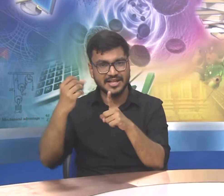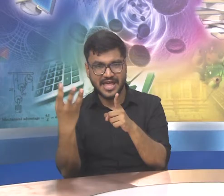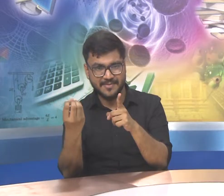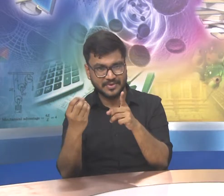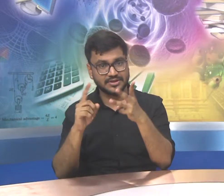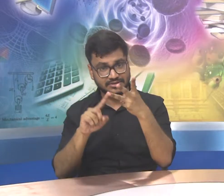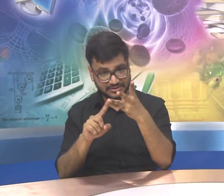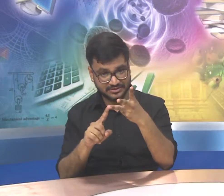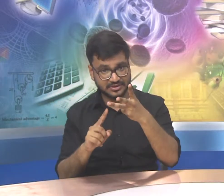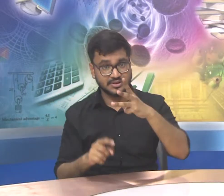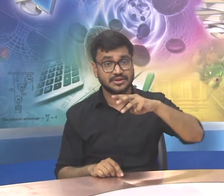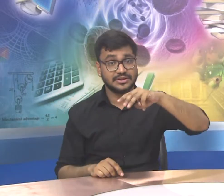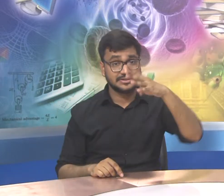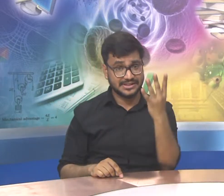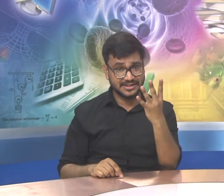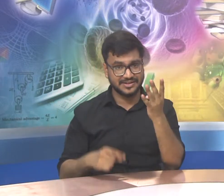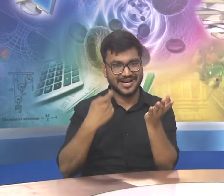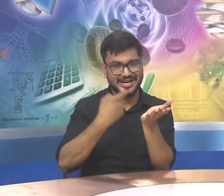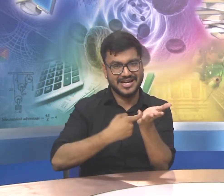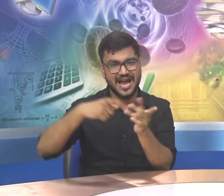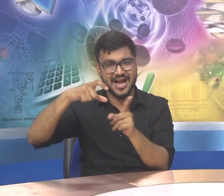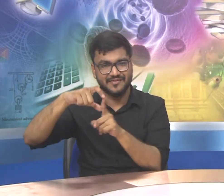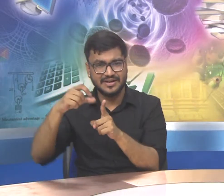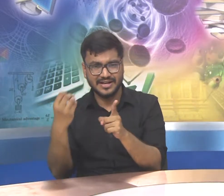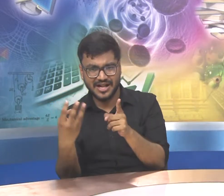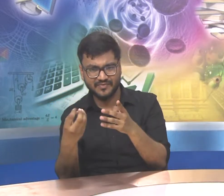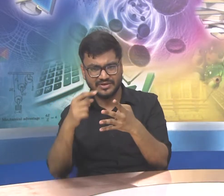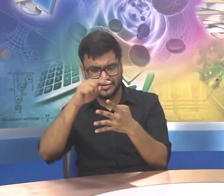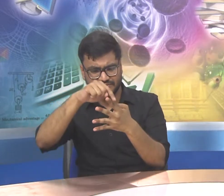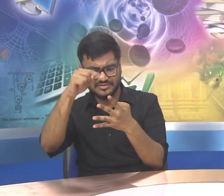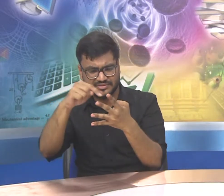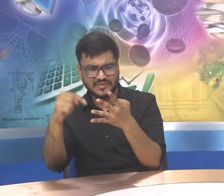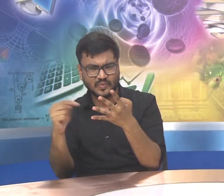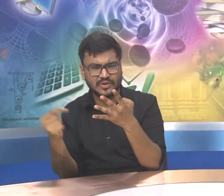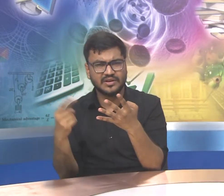Third is fixed deposit account.